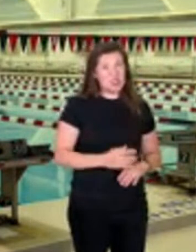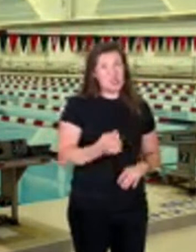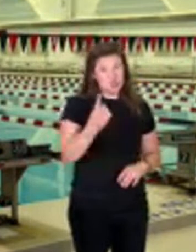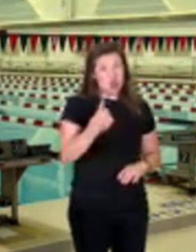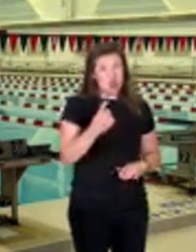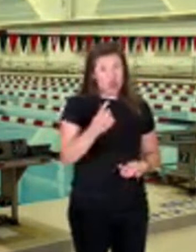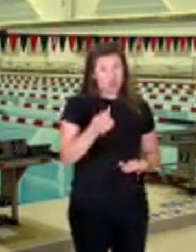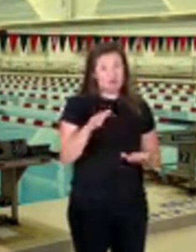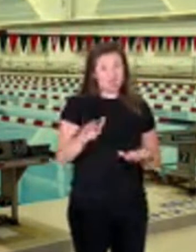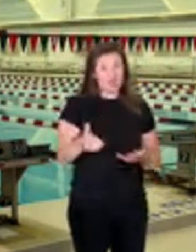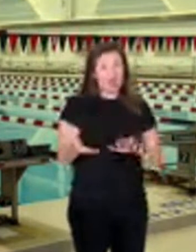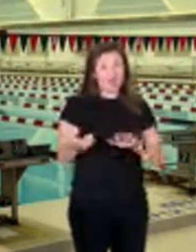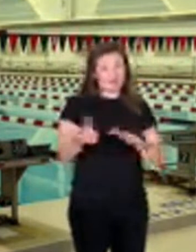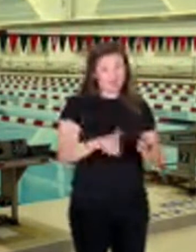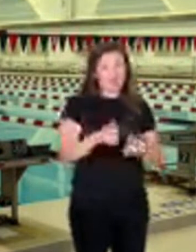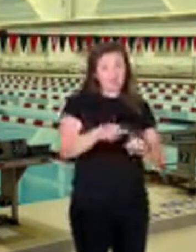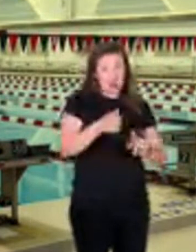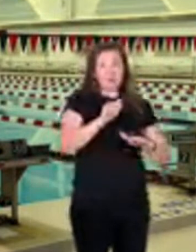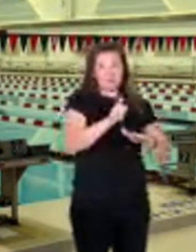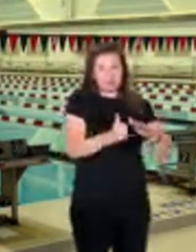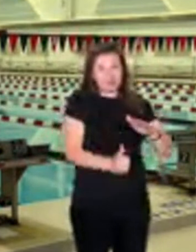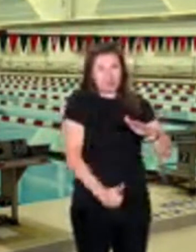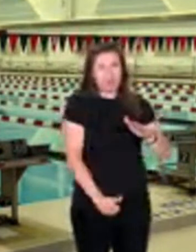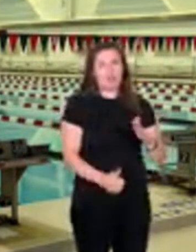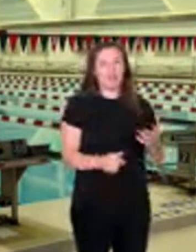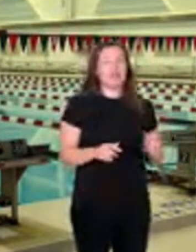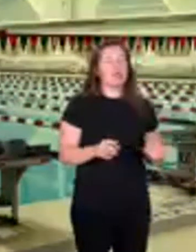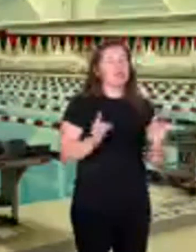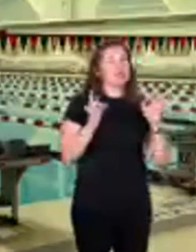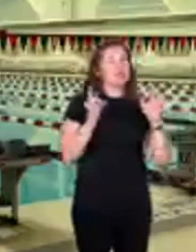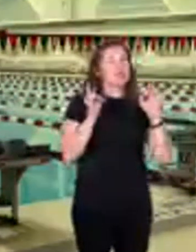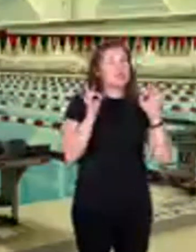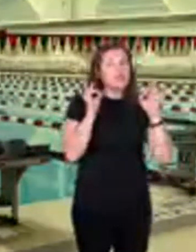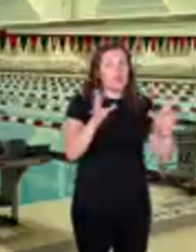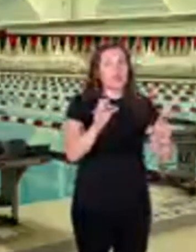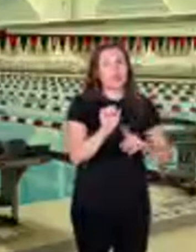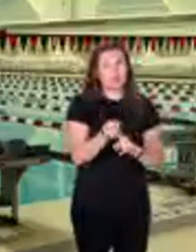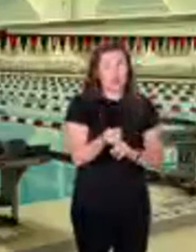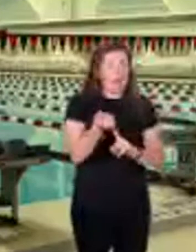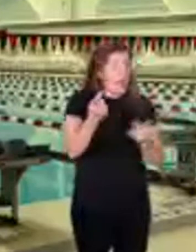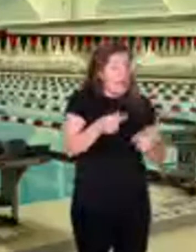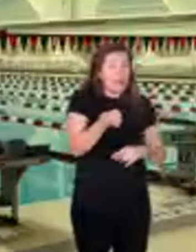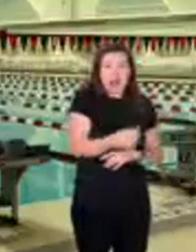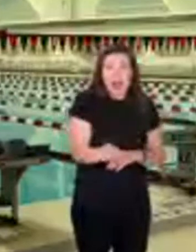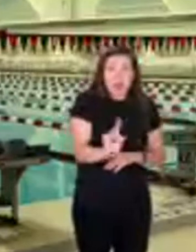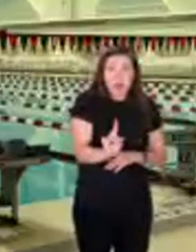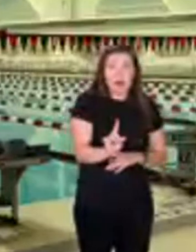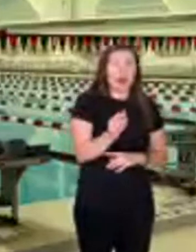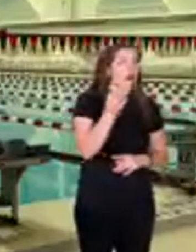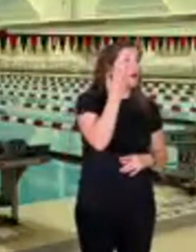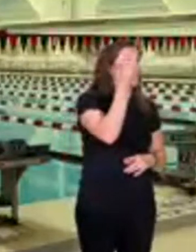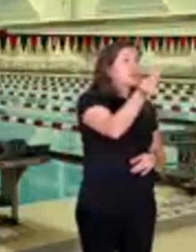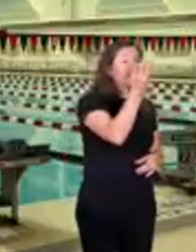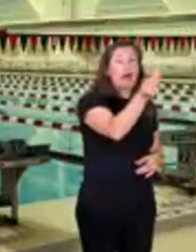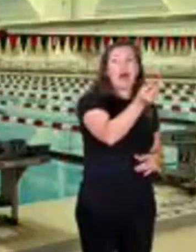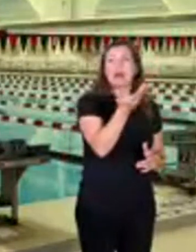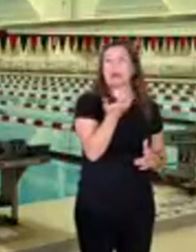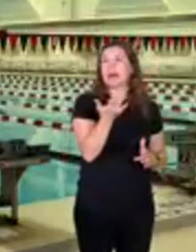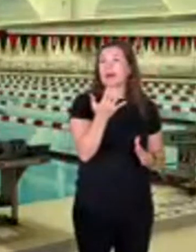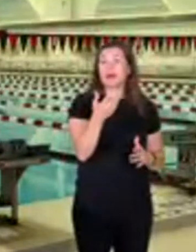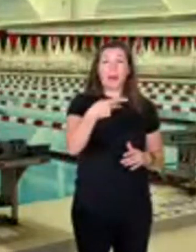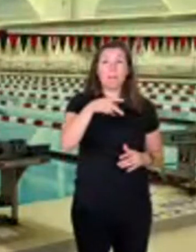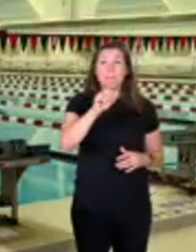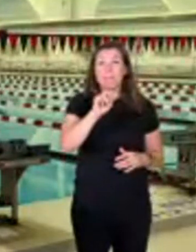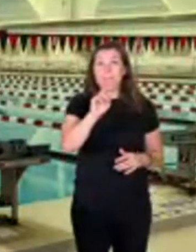drowning. And these are terrible situations. It can happen anywhere. It can happen outside in a